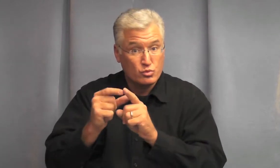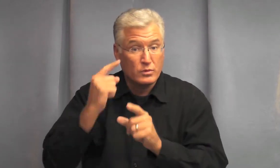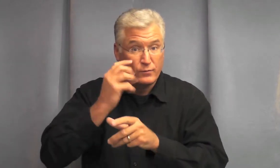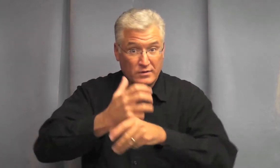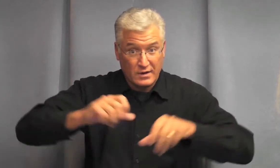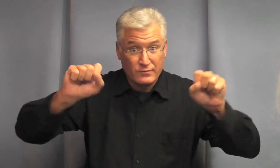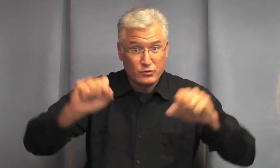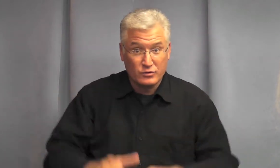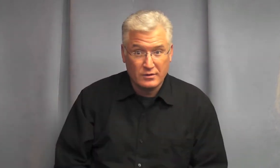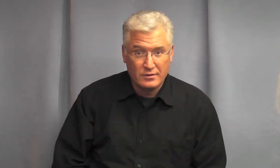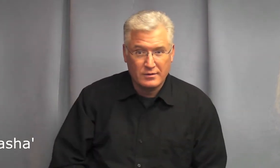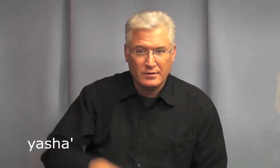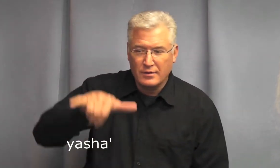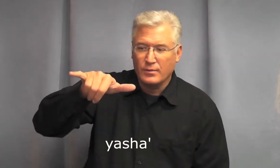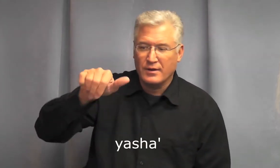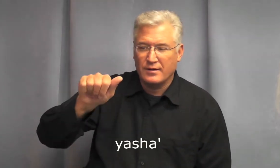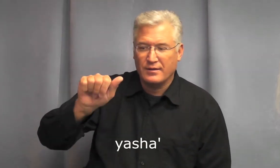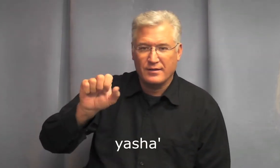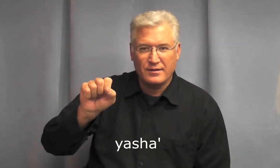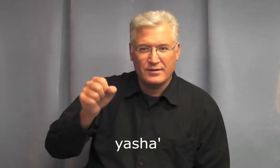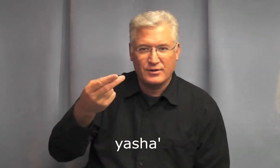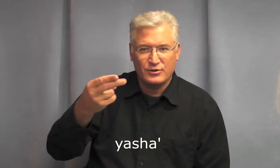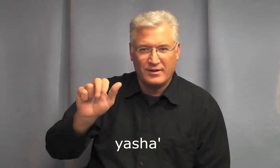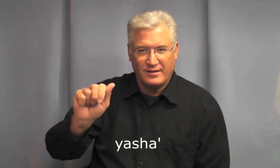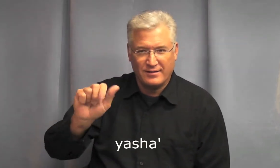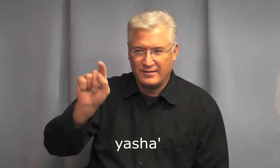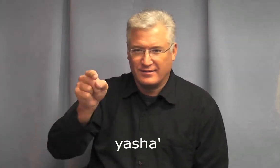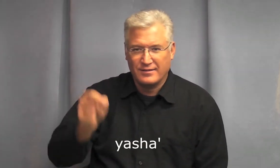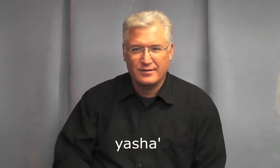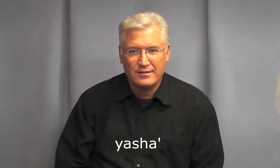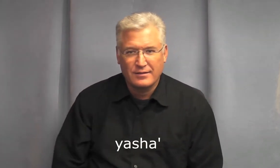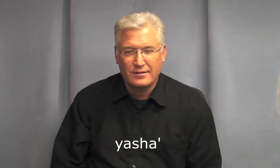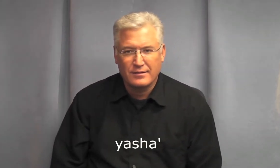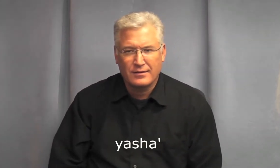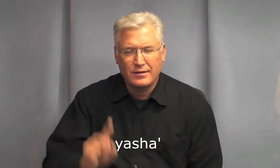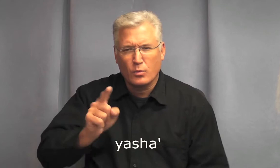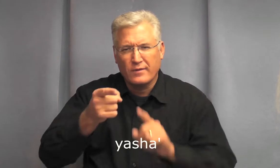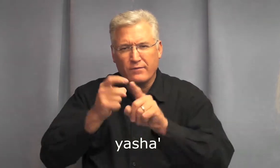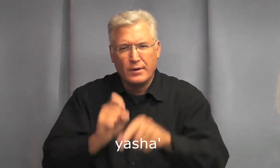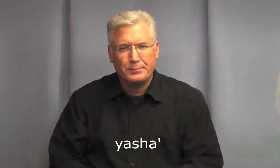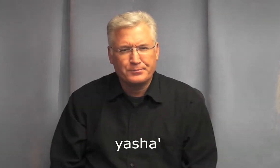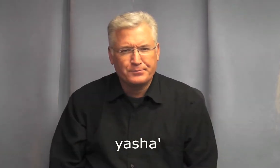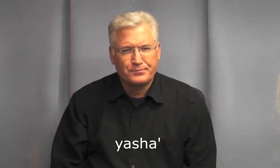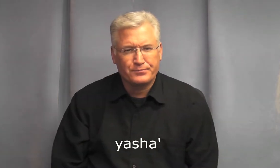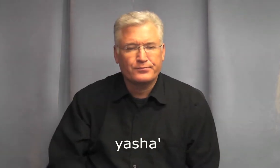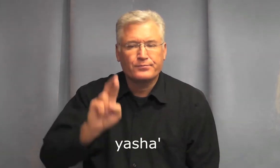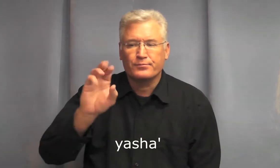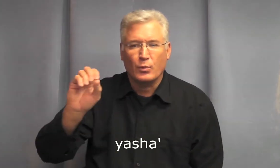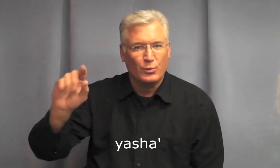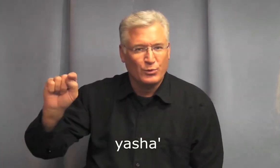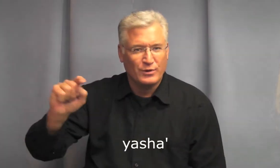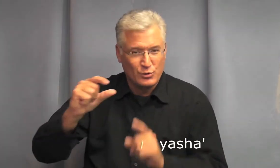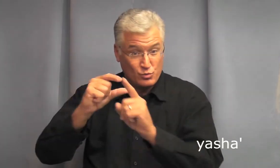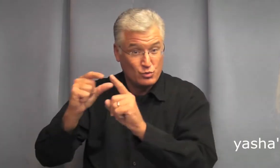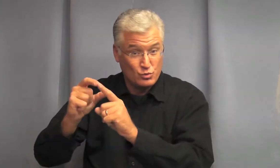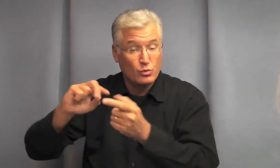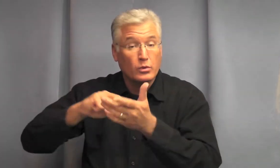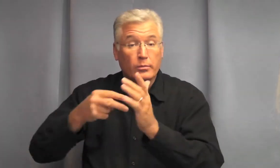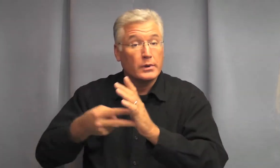And the Hebrew word for salvation is yasha. Where's that come from? Well, the